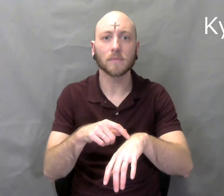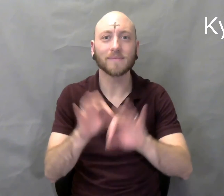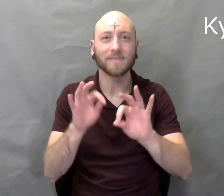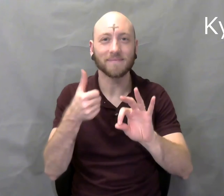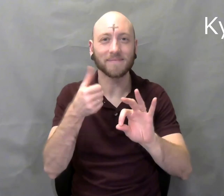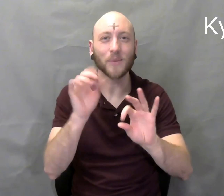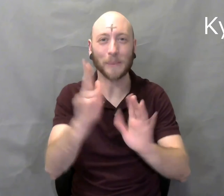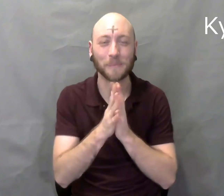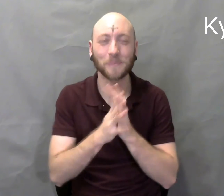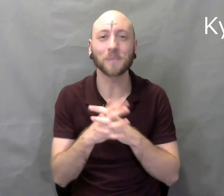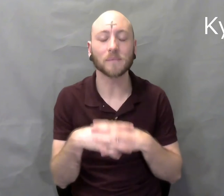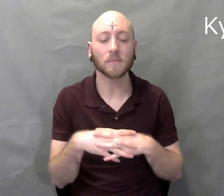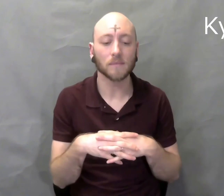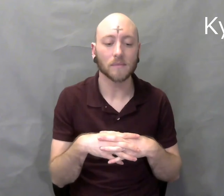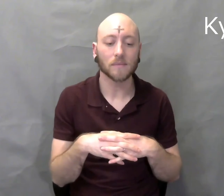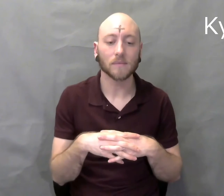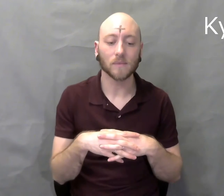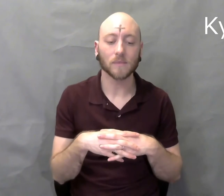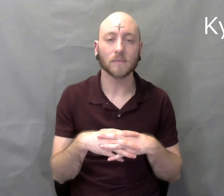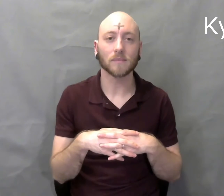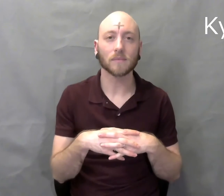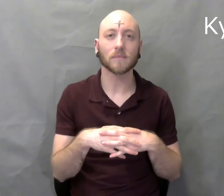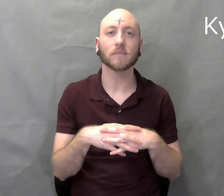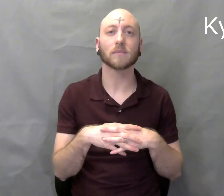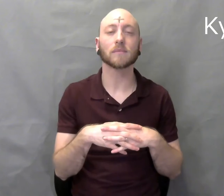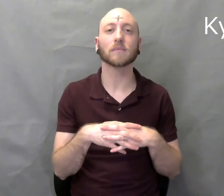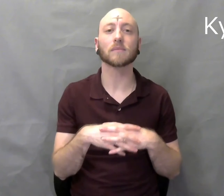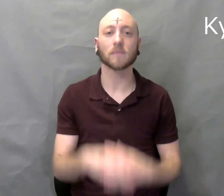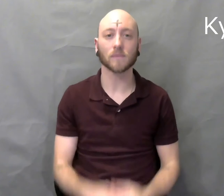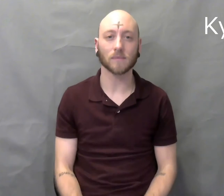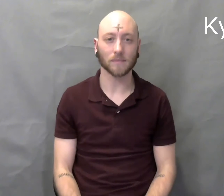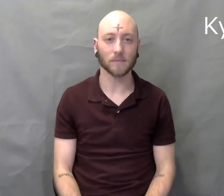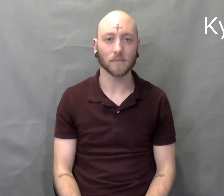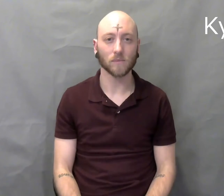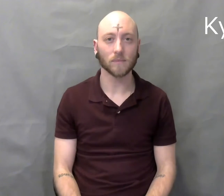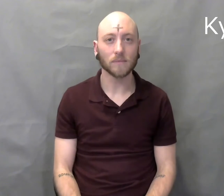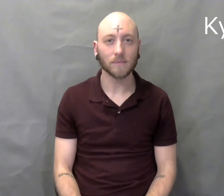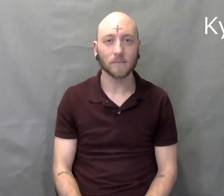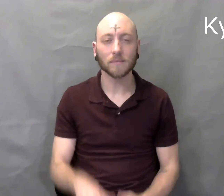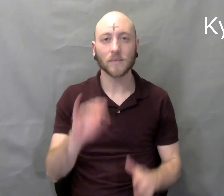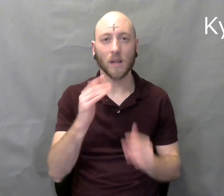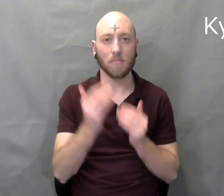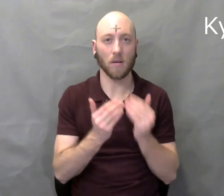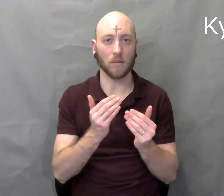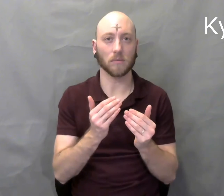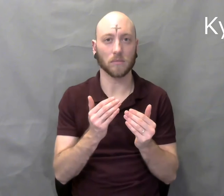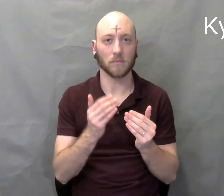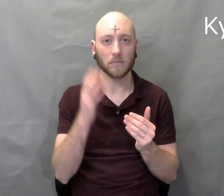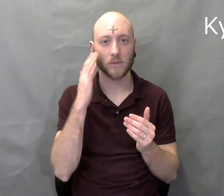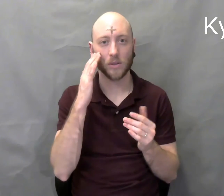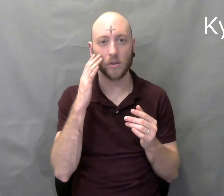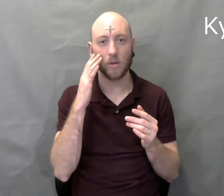Okay, cool. All right. So the that kind of process of like bringing people's hopes up and then